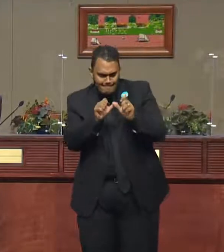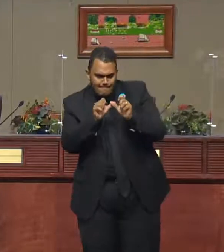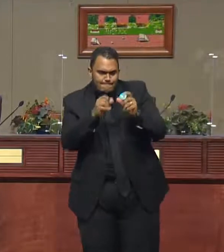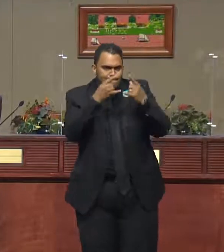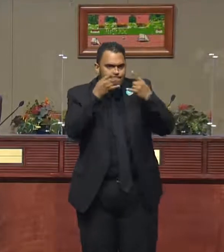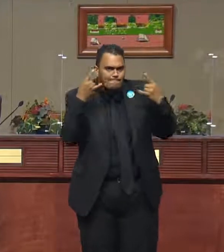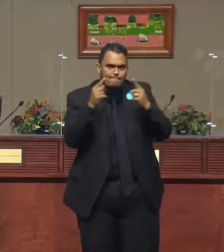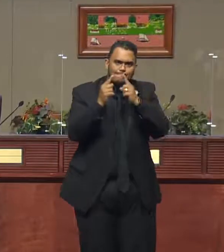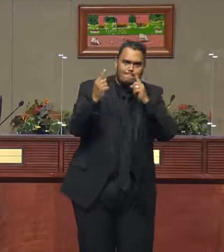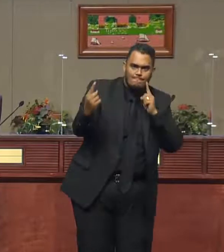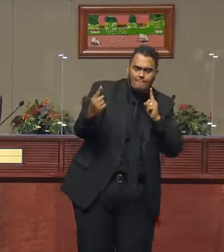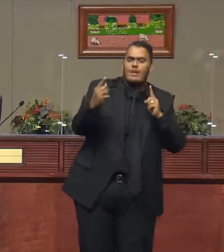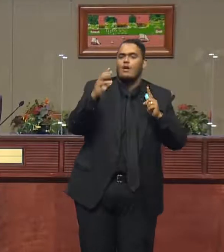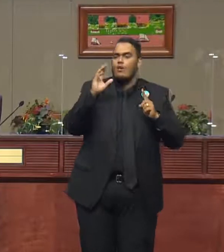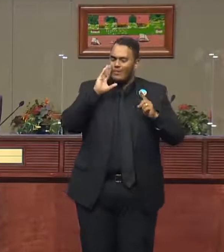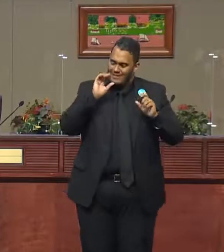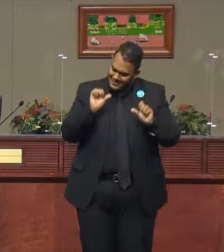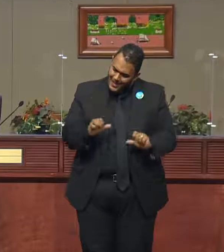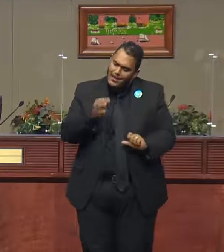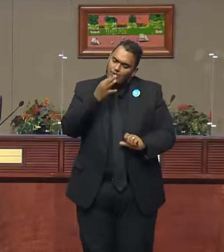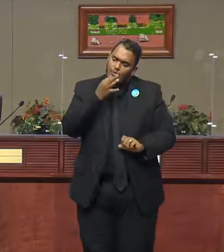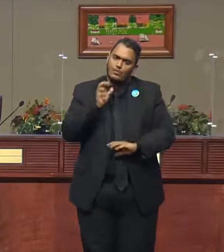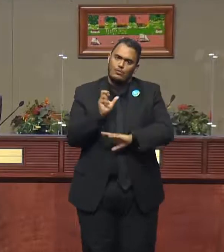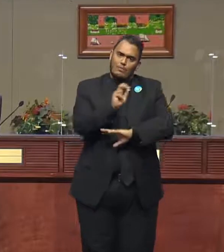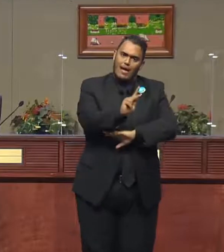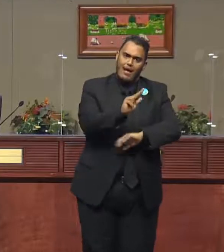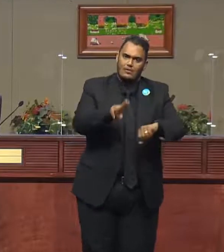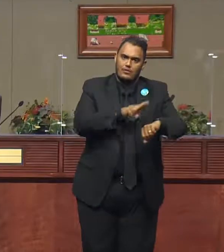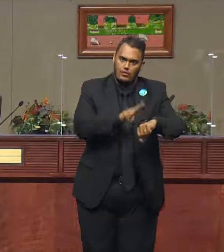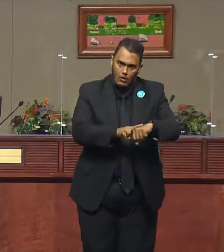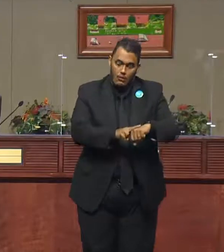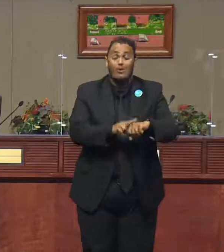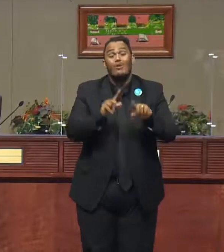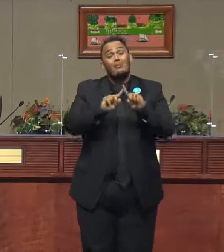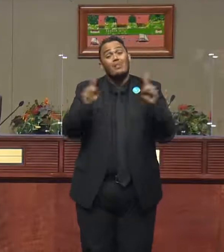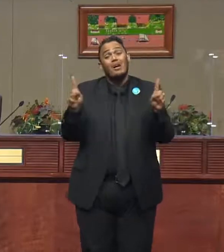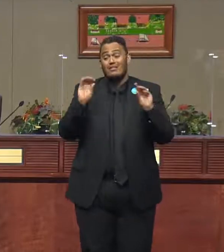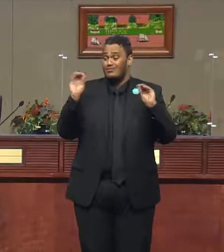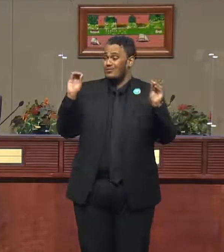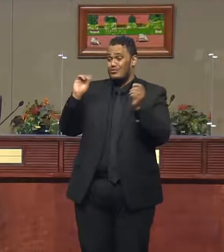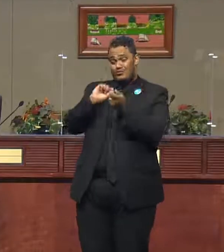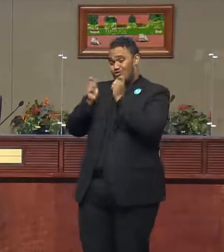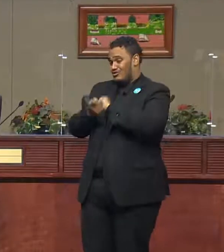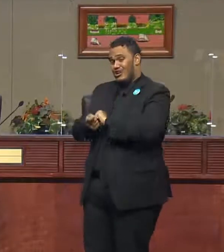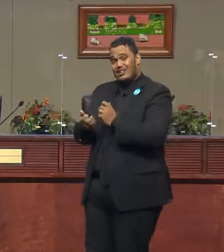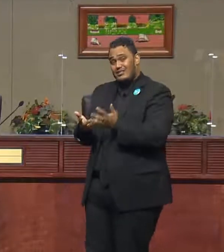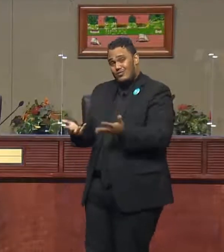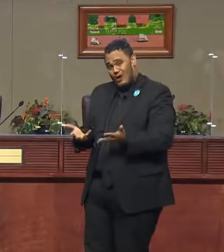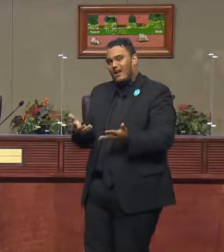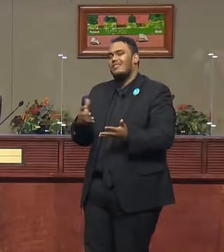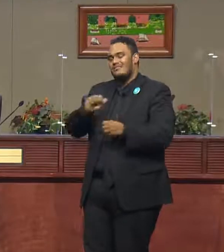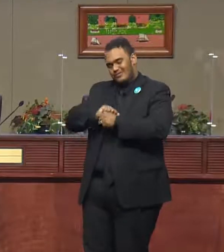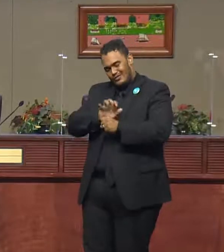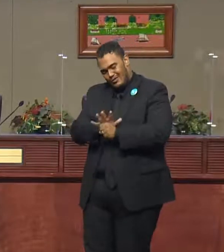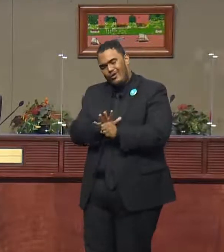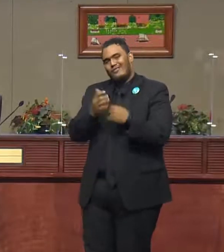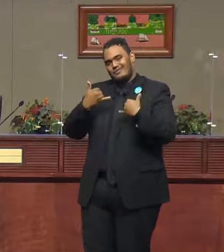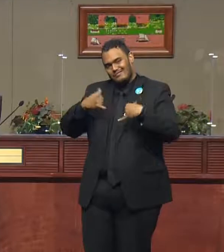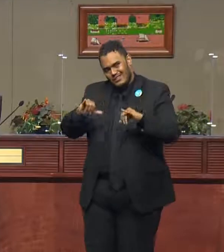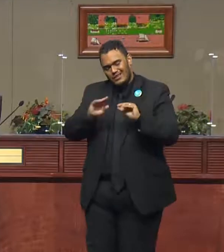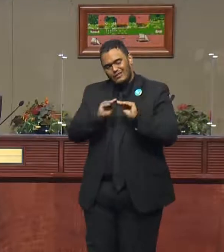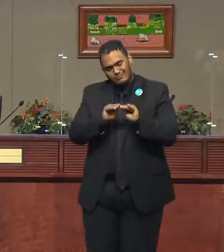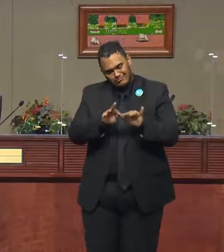changed recently is that the pandemic continues to impact so many in our region in many different ways. And as a community and